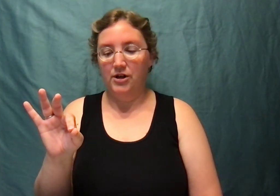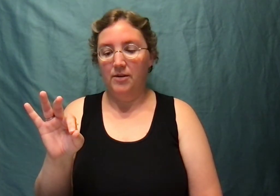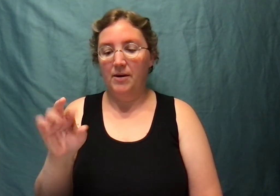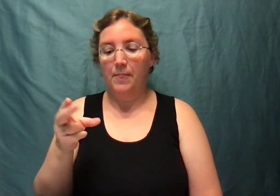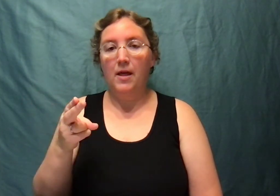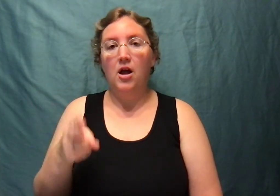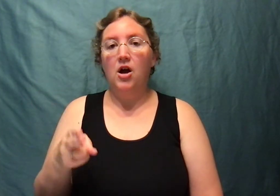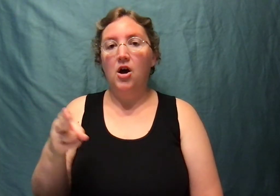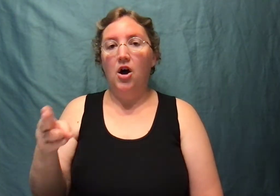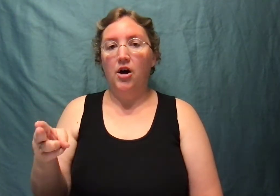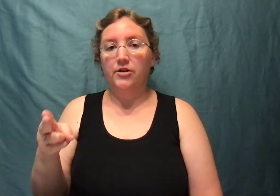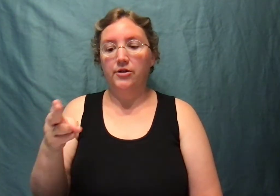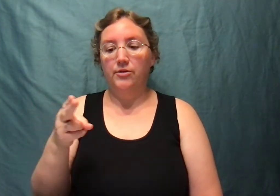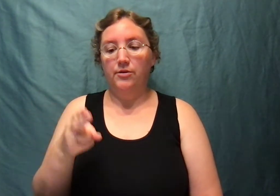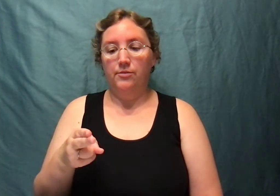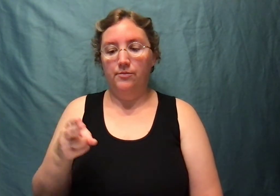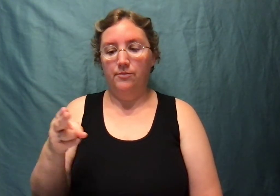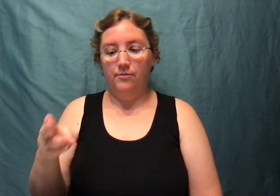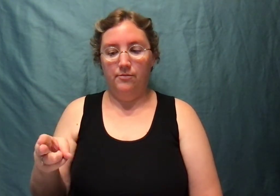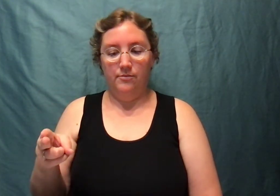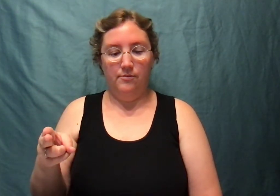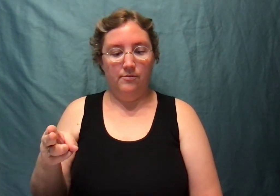about. Honolulu,